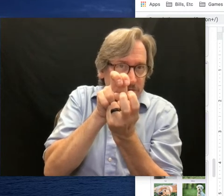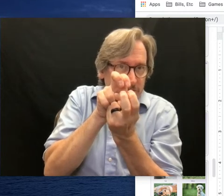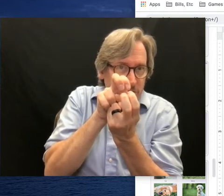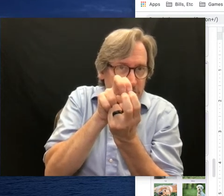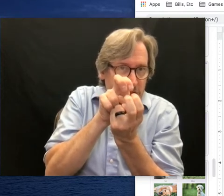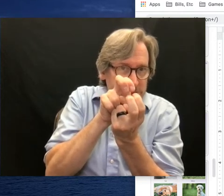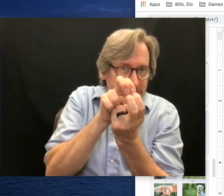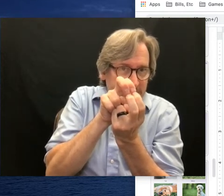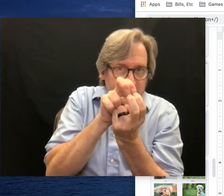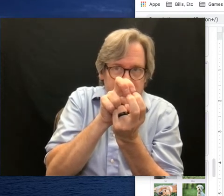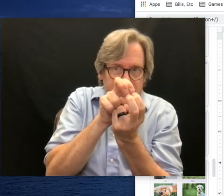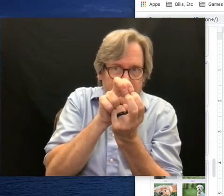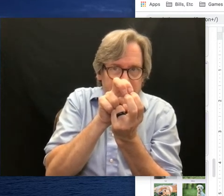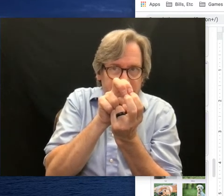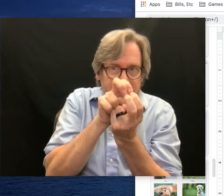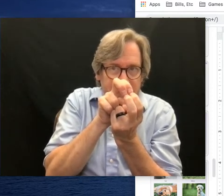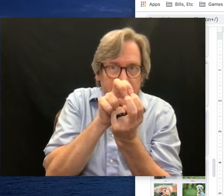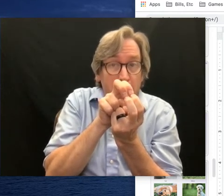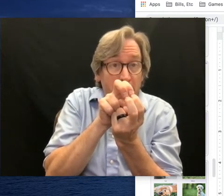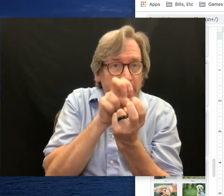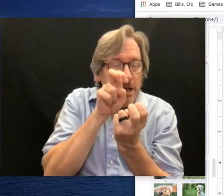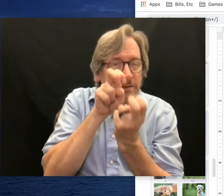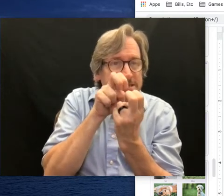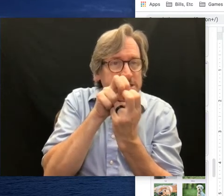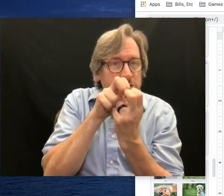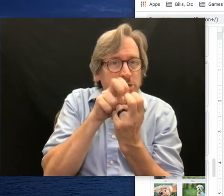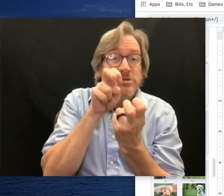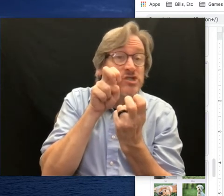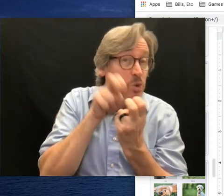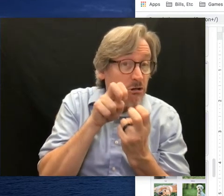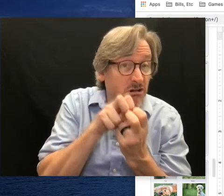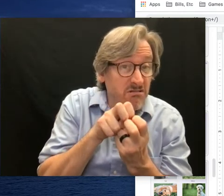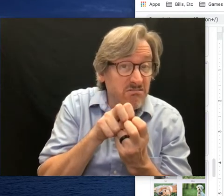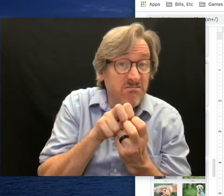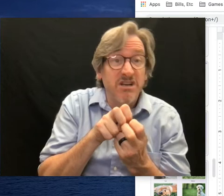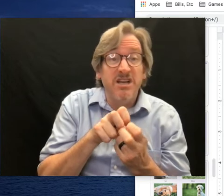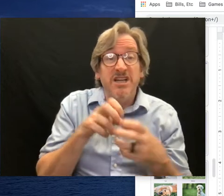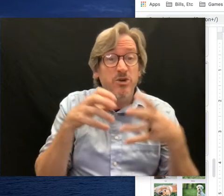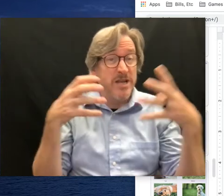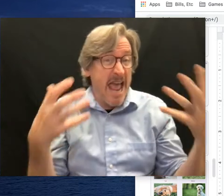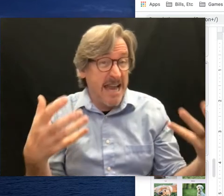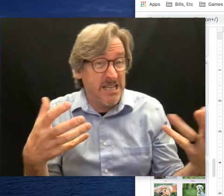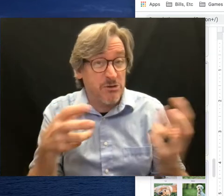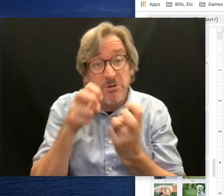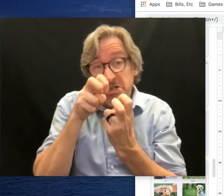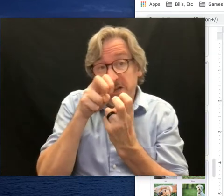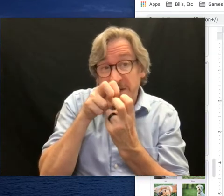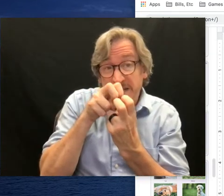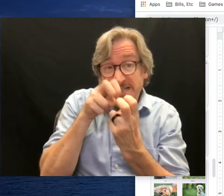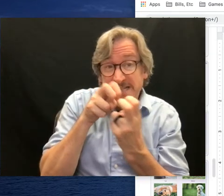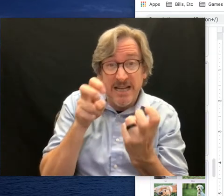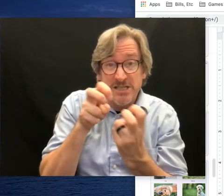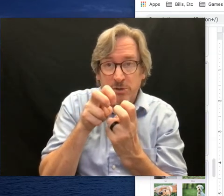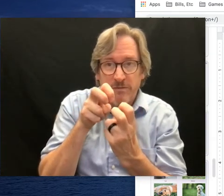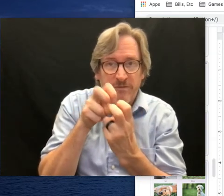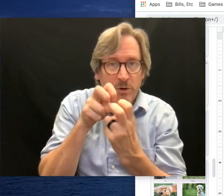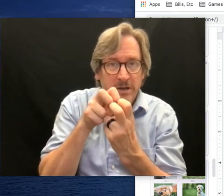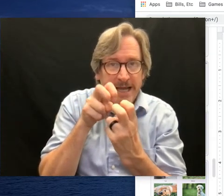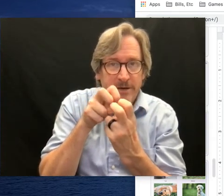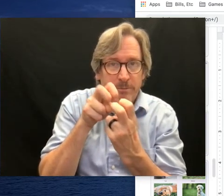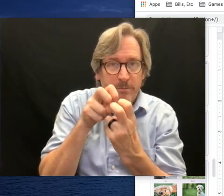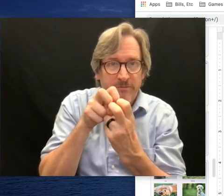If you've ever looked close, they've got the pairs of teeth. But this is also squirrel. You can add descriptions on, but this is any sort